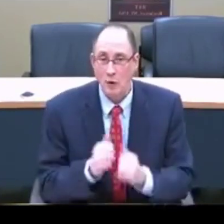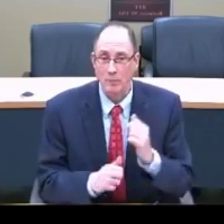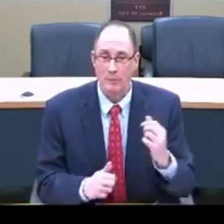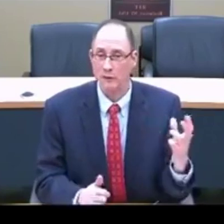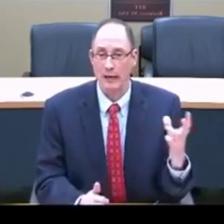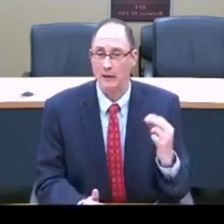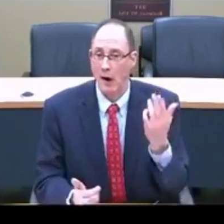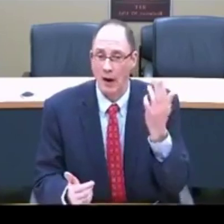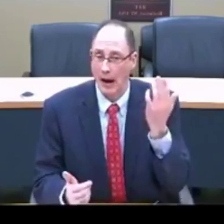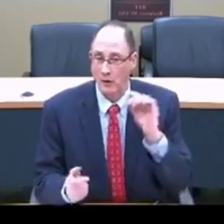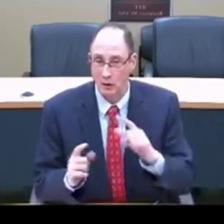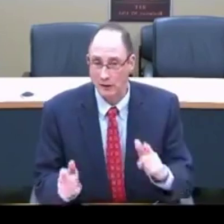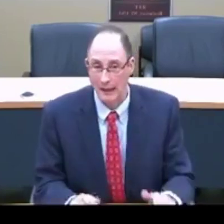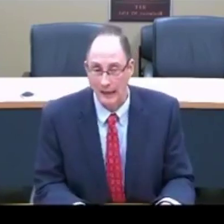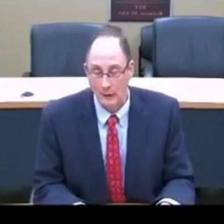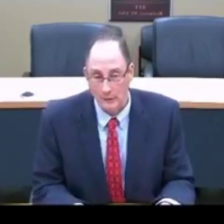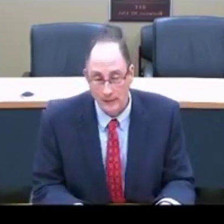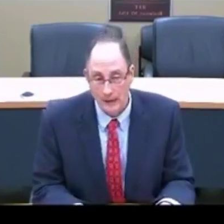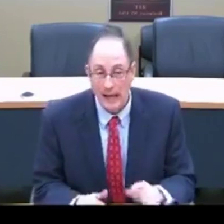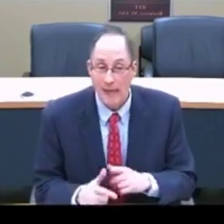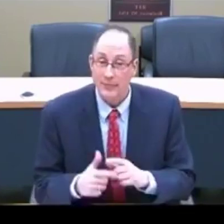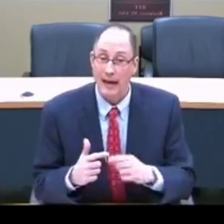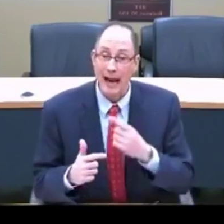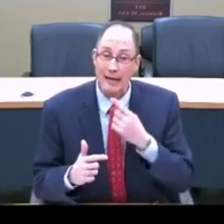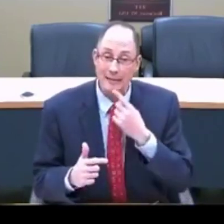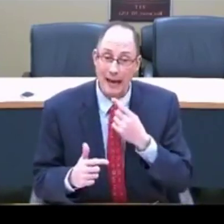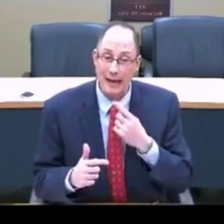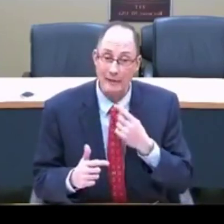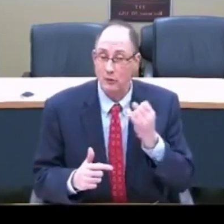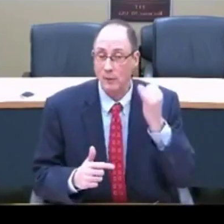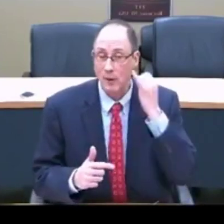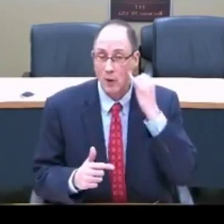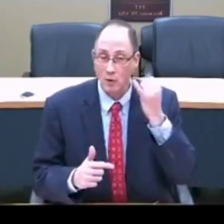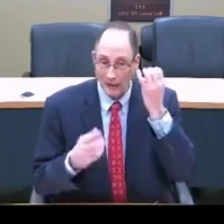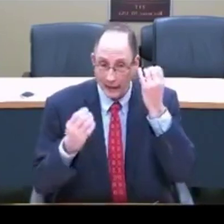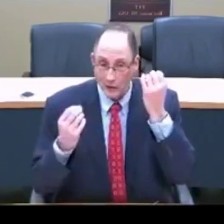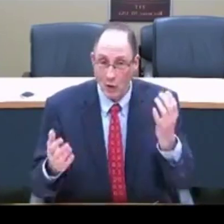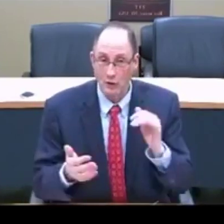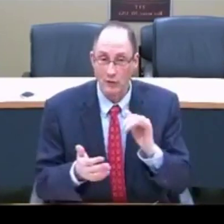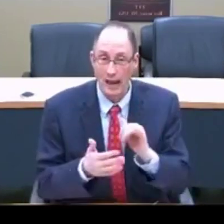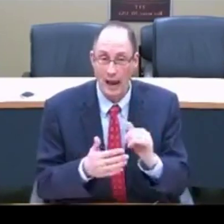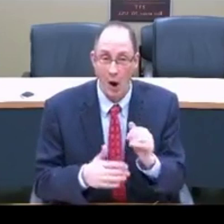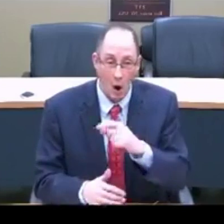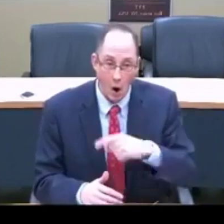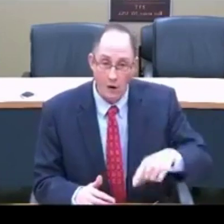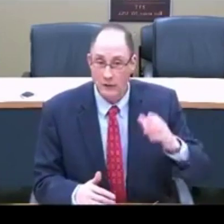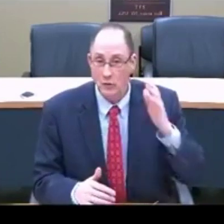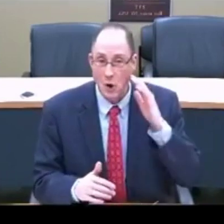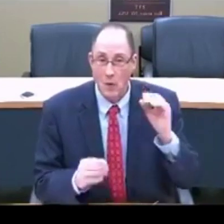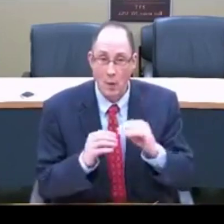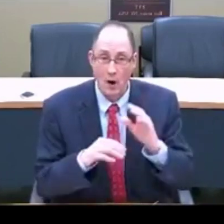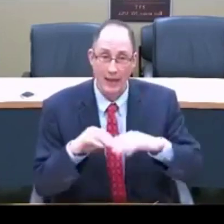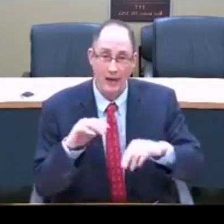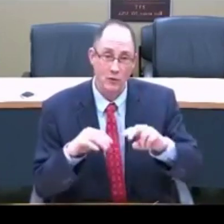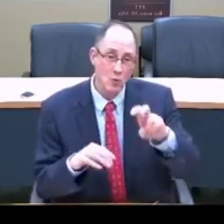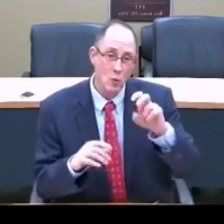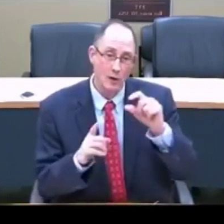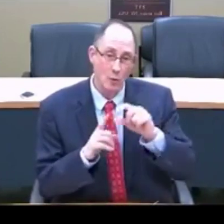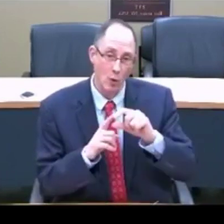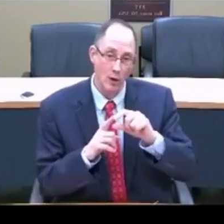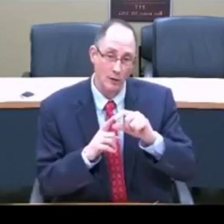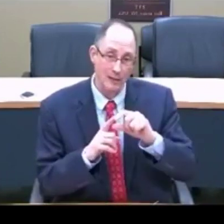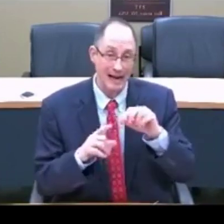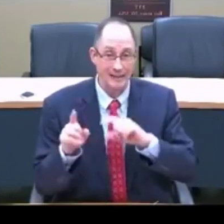most people say, no, I don't know sign language. Then I say, suppose I told you that all of you know more than 200